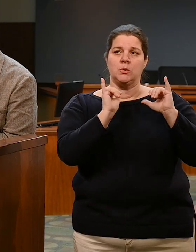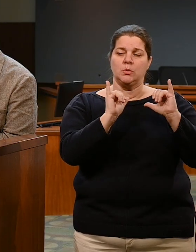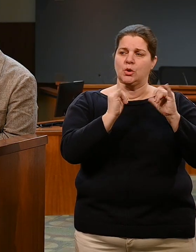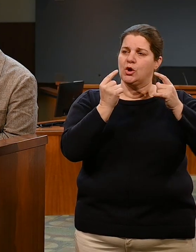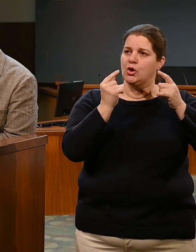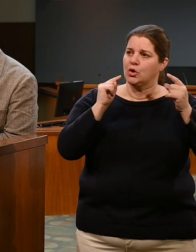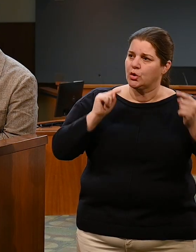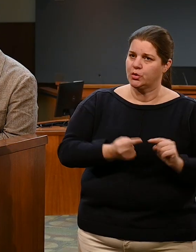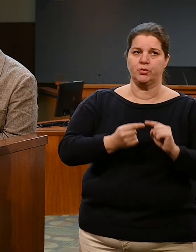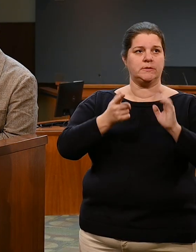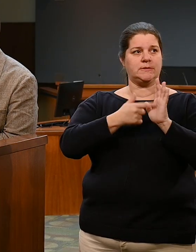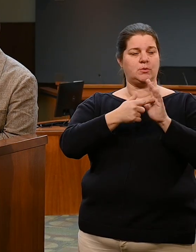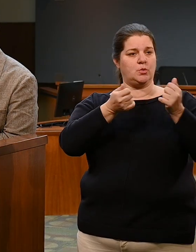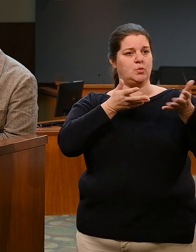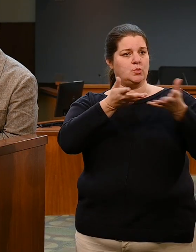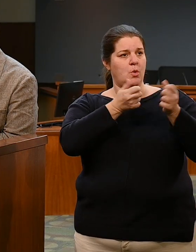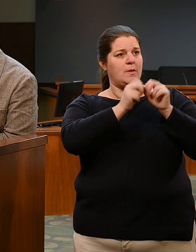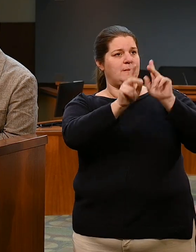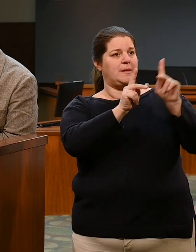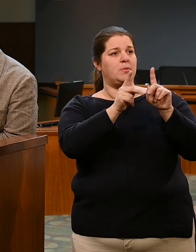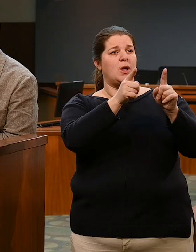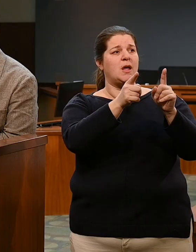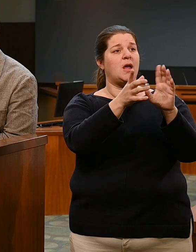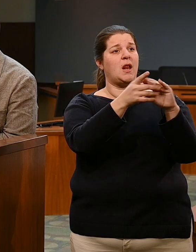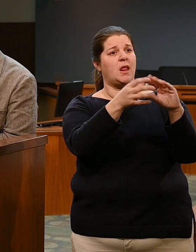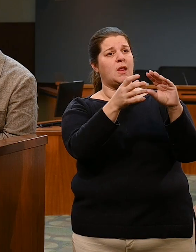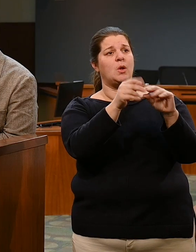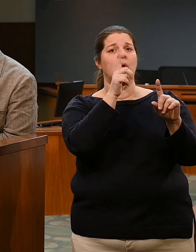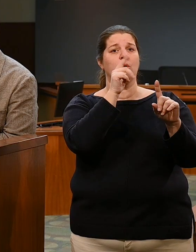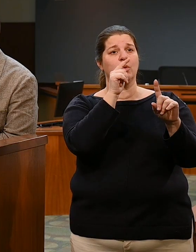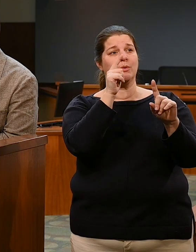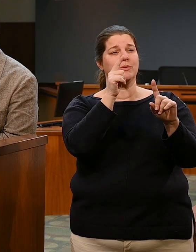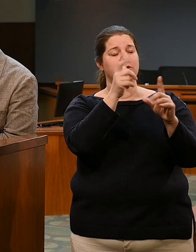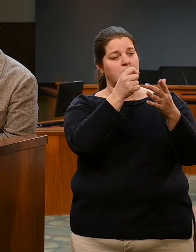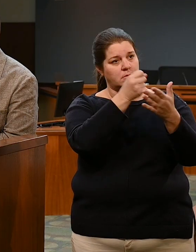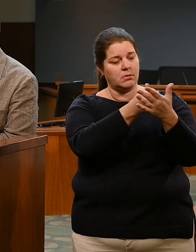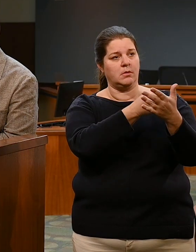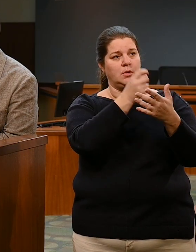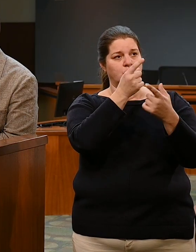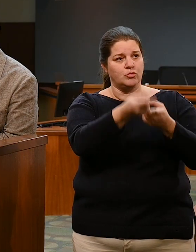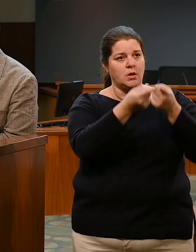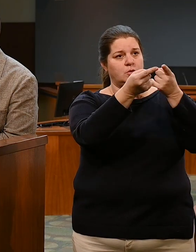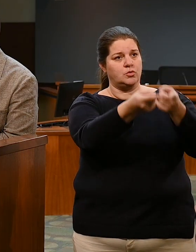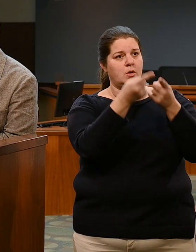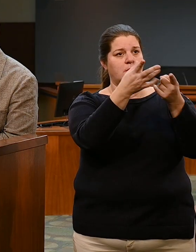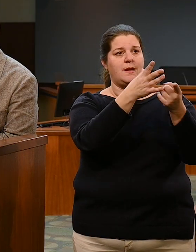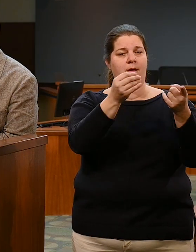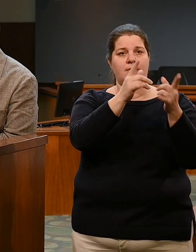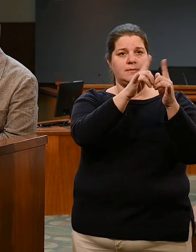service of people, and you speak to that person on the other end of the phone who is laying their head on concrete, and you go to bed in a